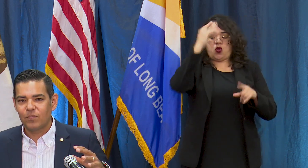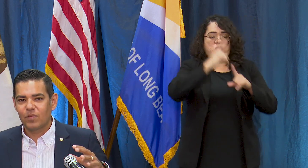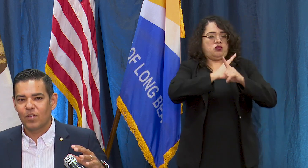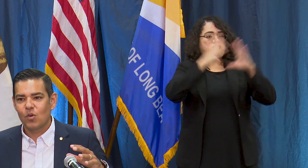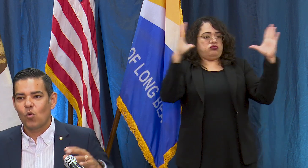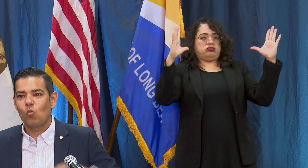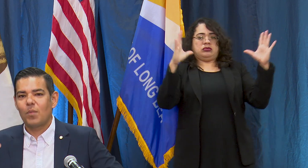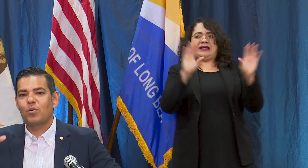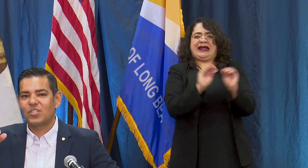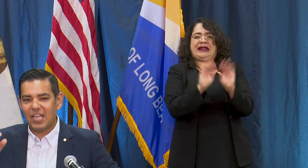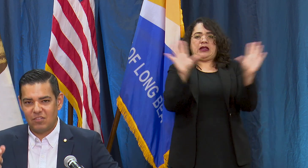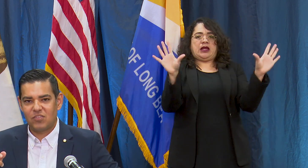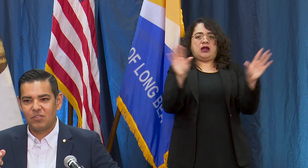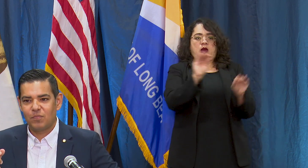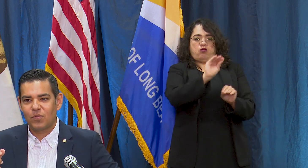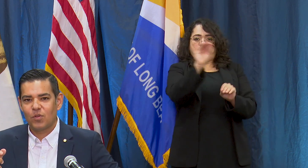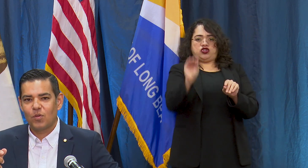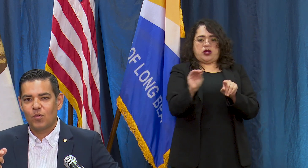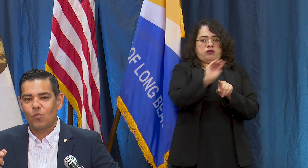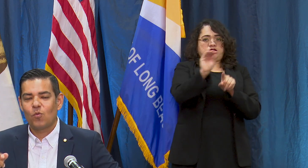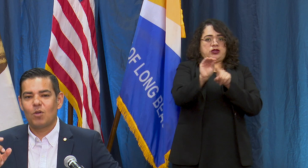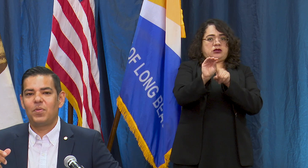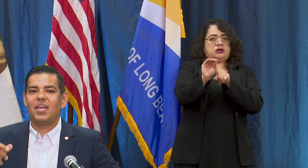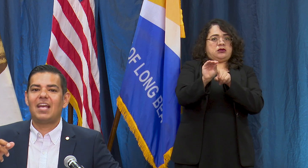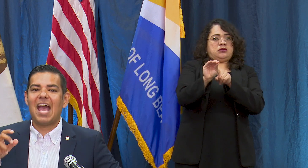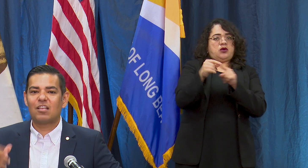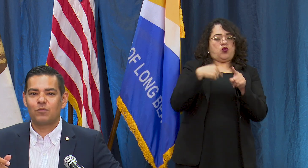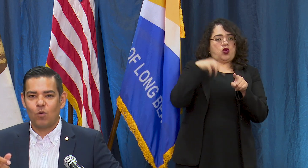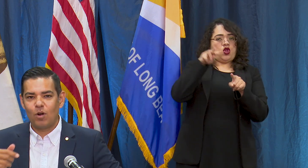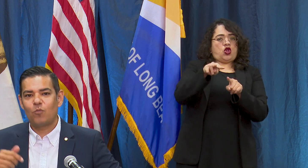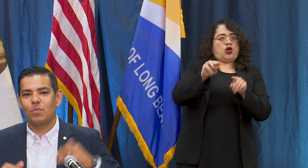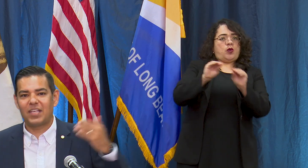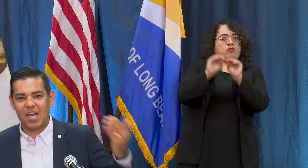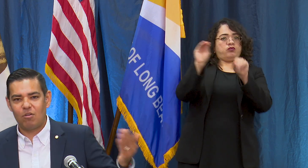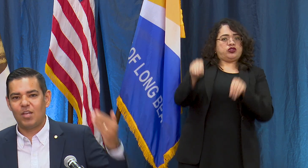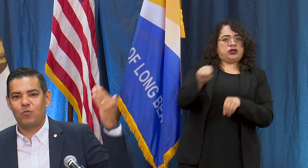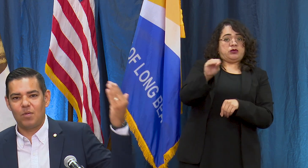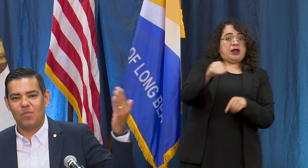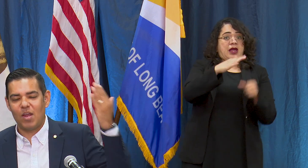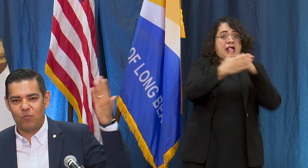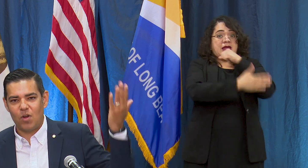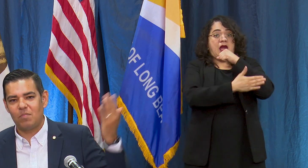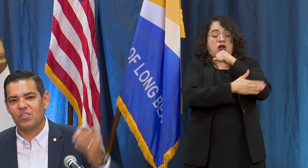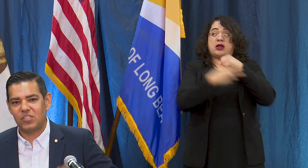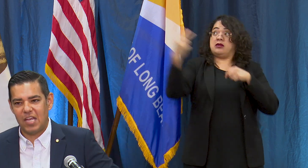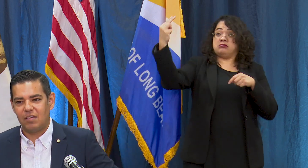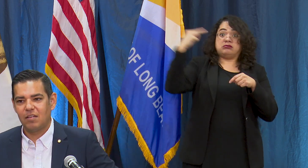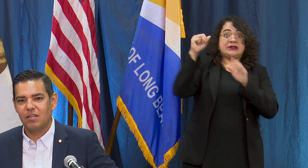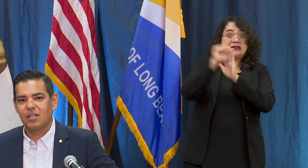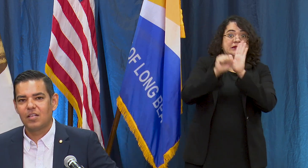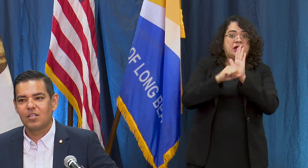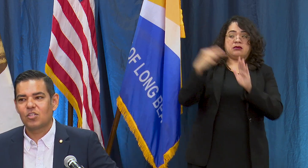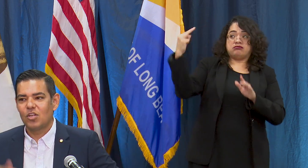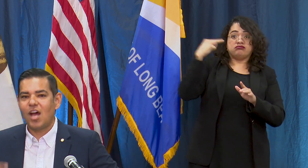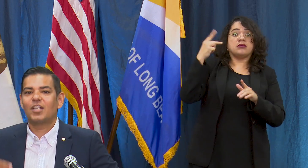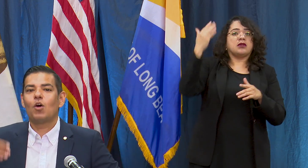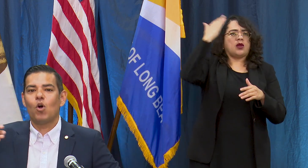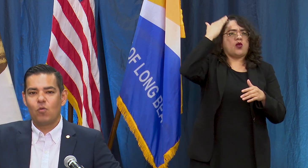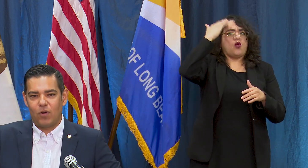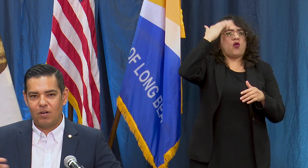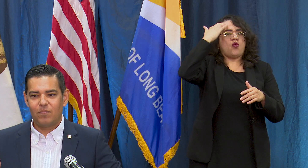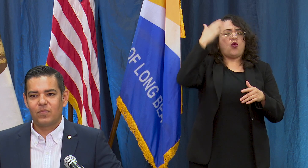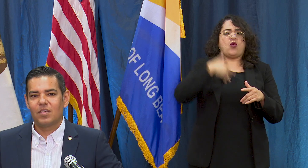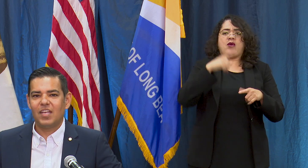exactly what percents we're being asked for from the county and from the state to not